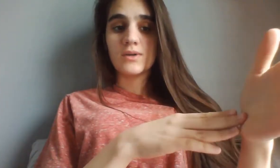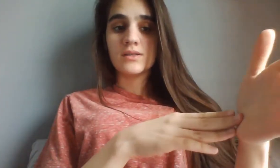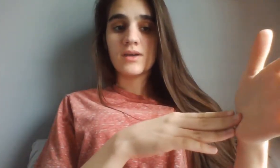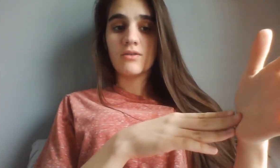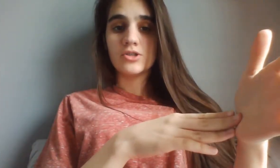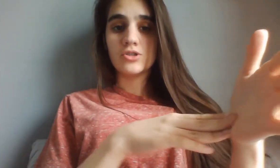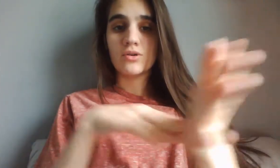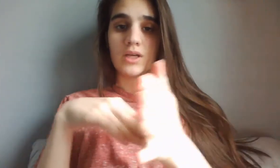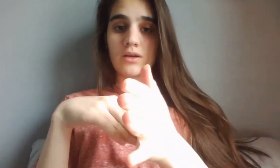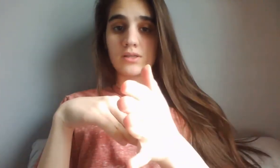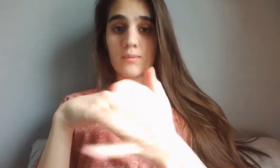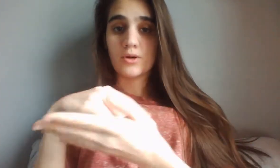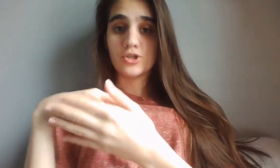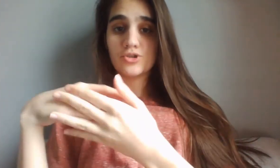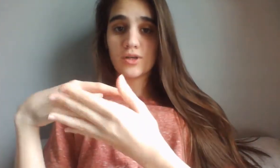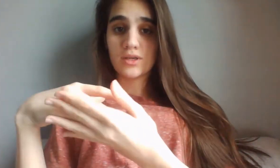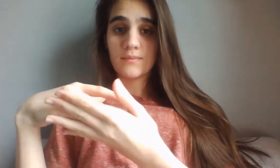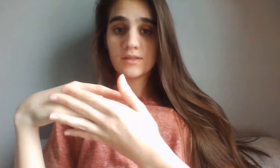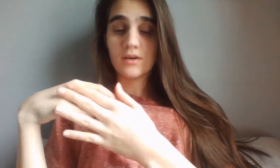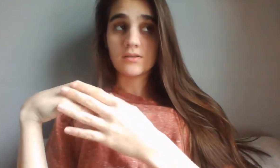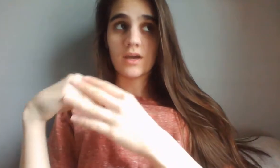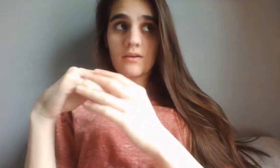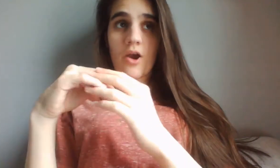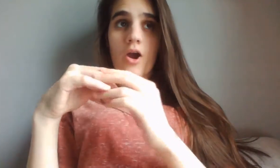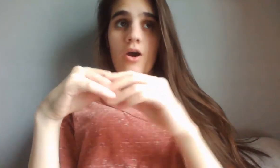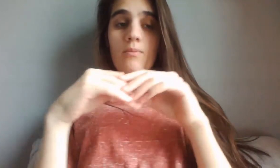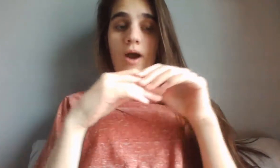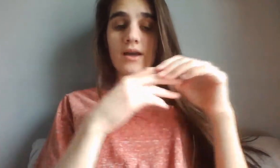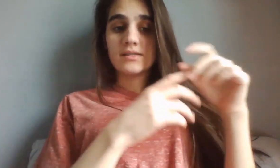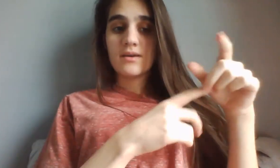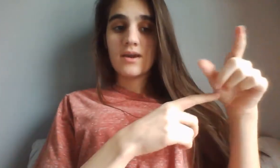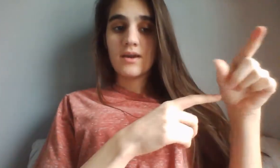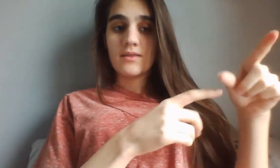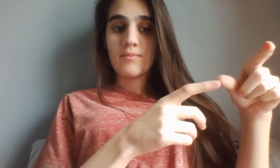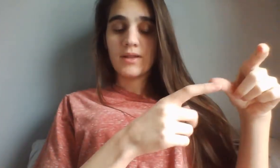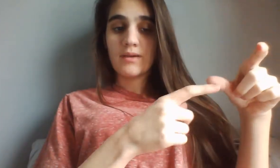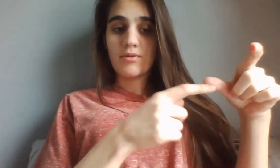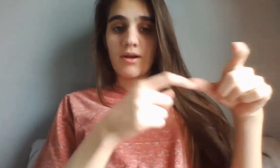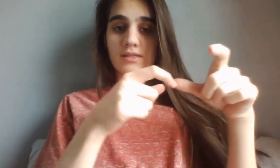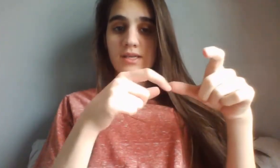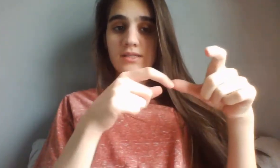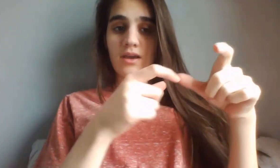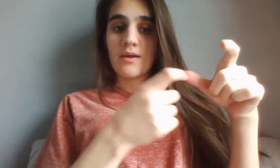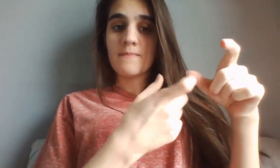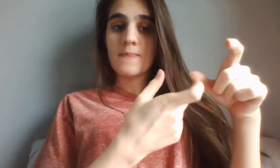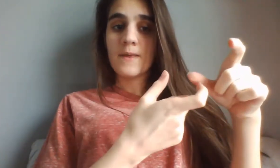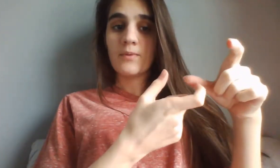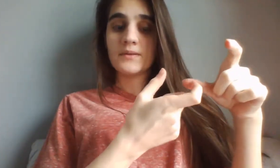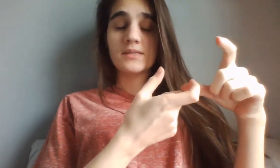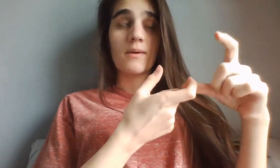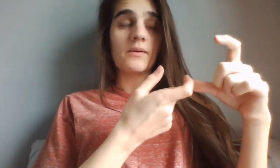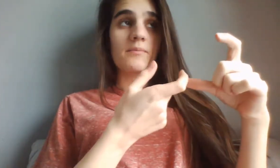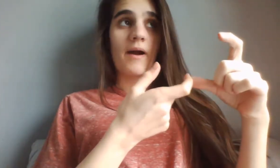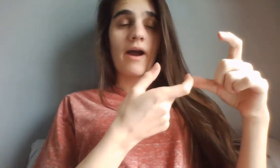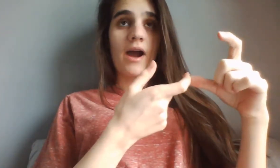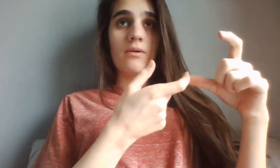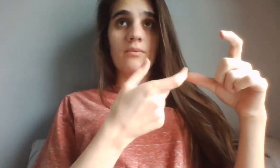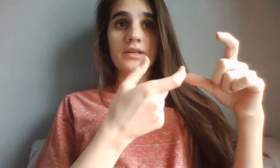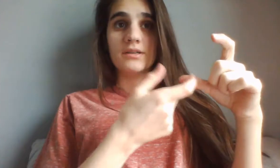can tell that she's already lost it because she's tried to commit suicide. But as the play progresses, we spoke about how we wanted